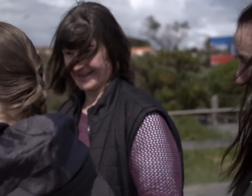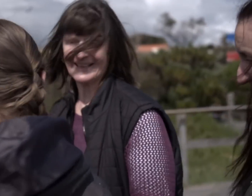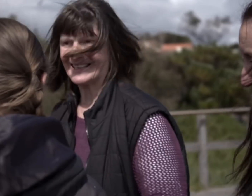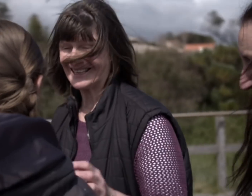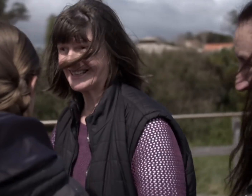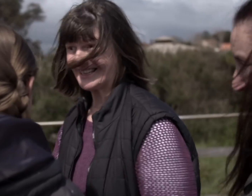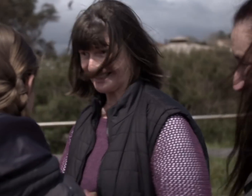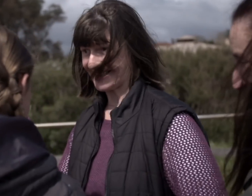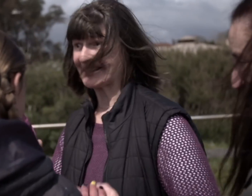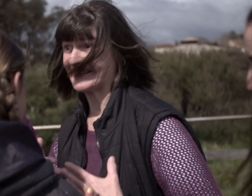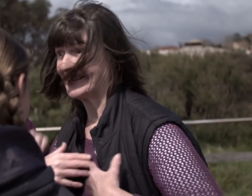Maddie's here.